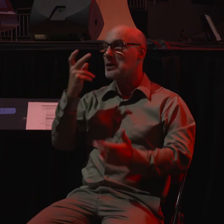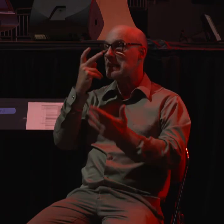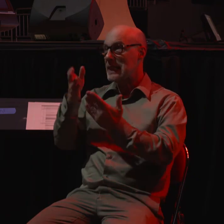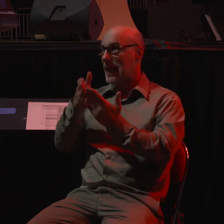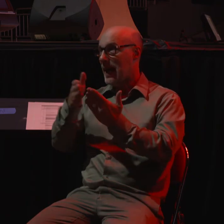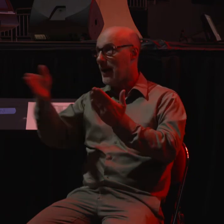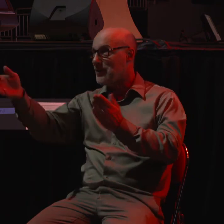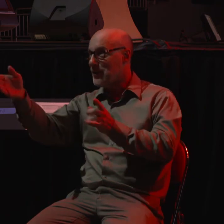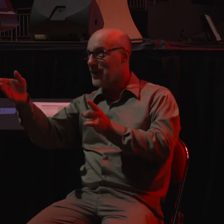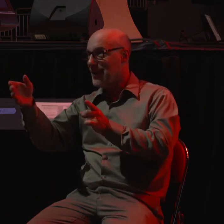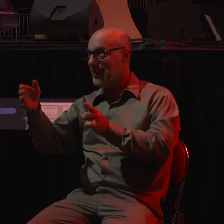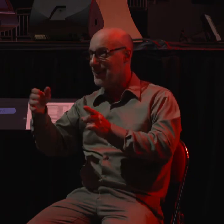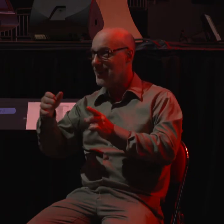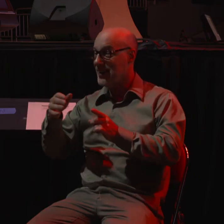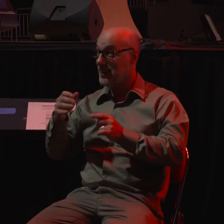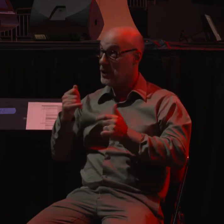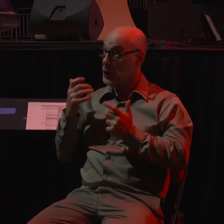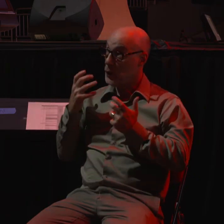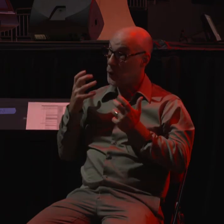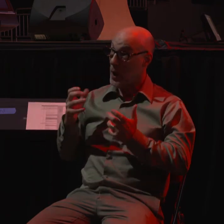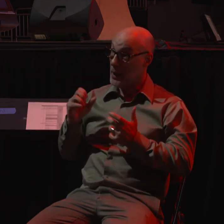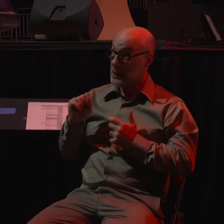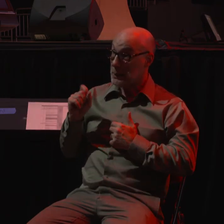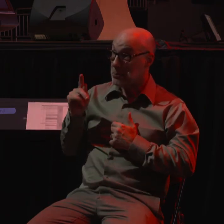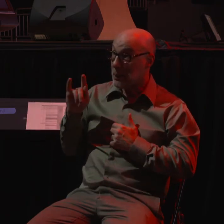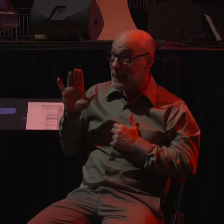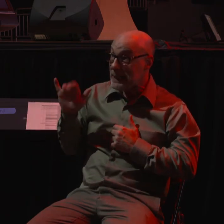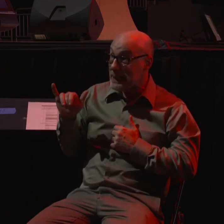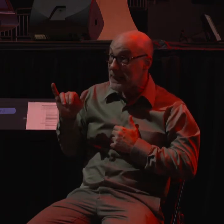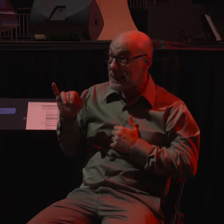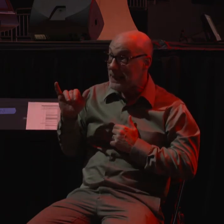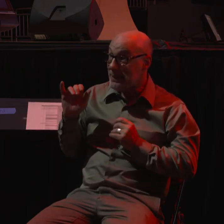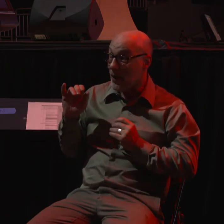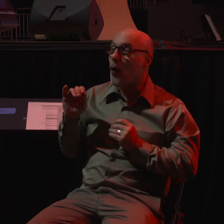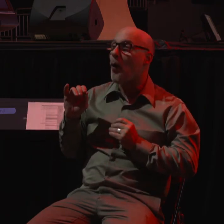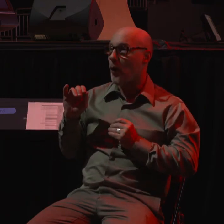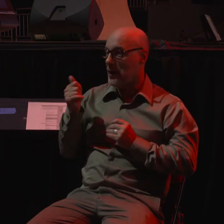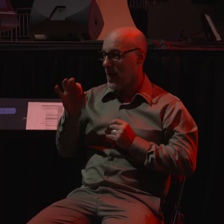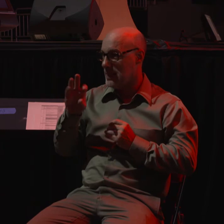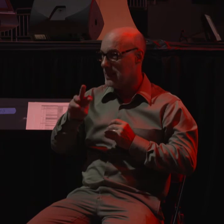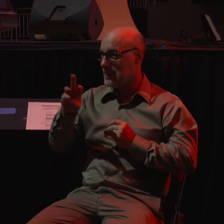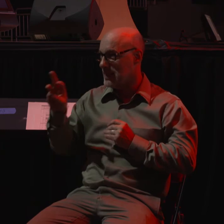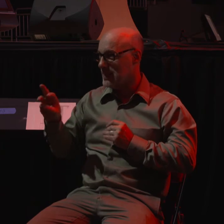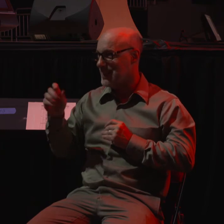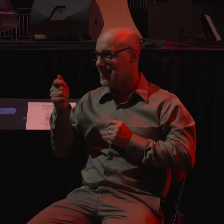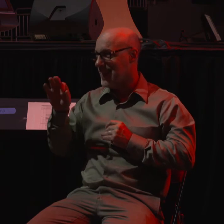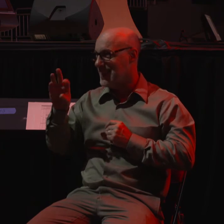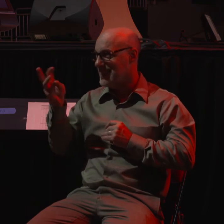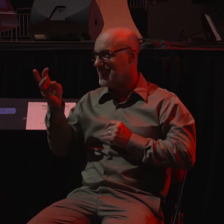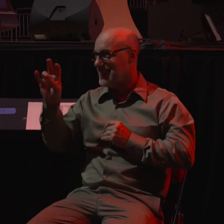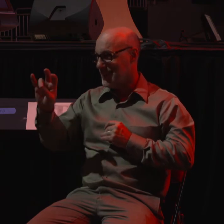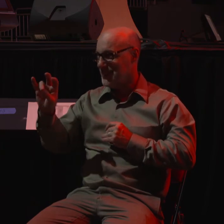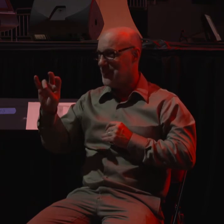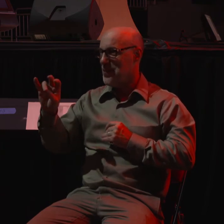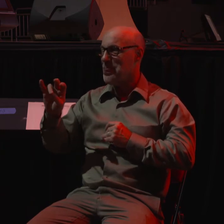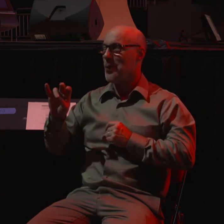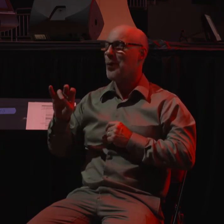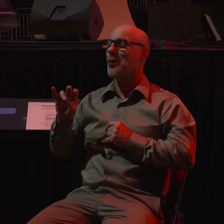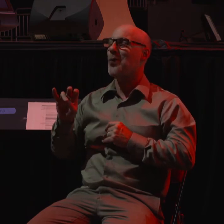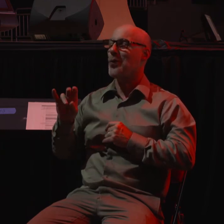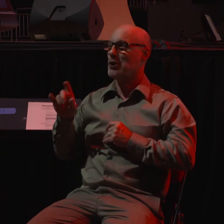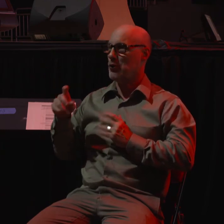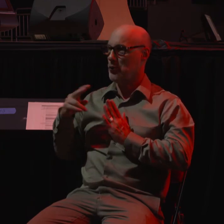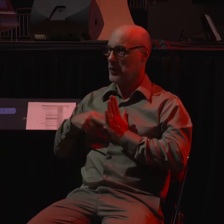If you want to get spicy, 66, 67, I think are just commendable things. And one thing that